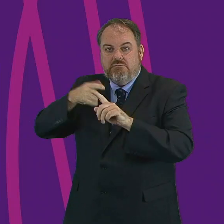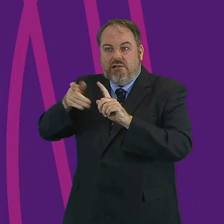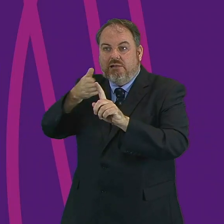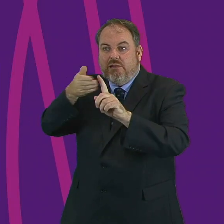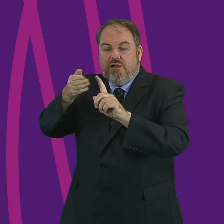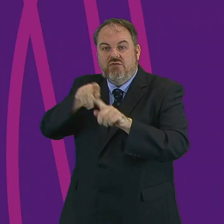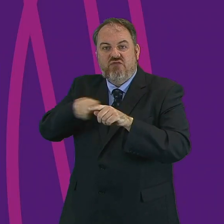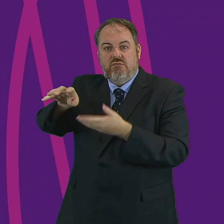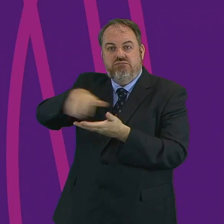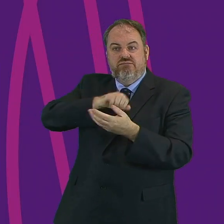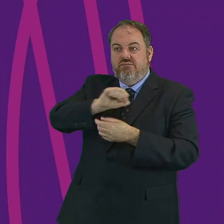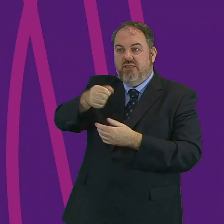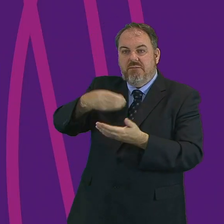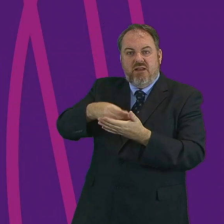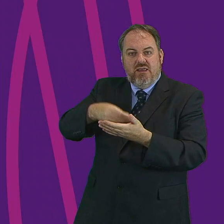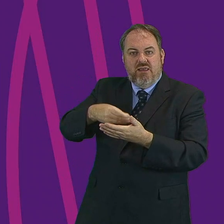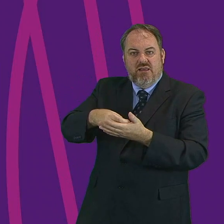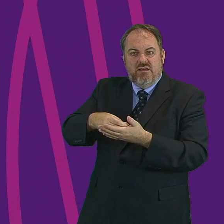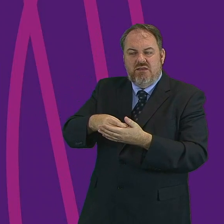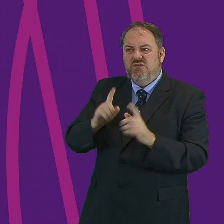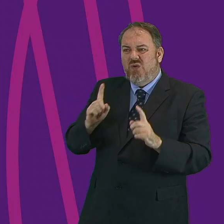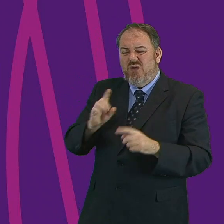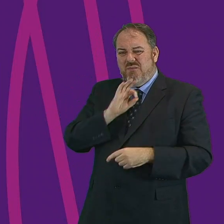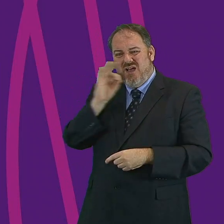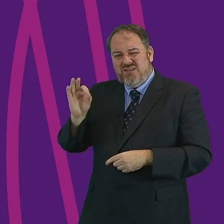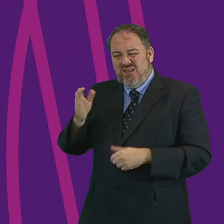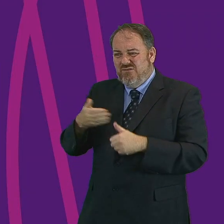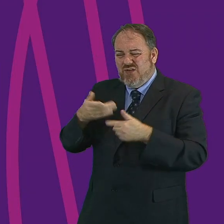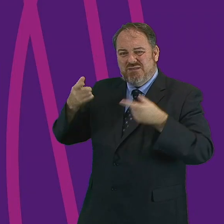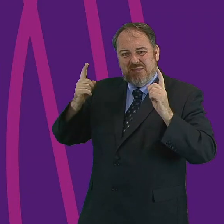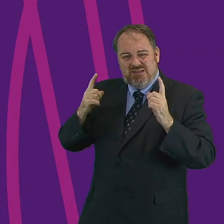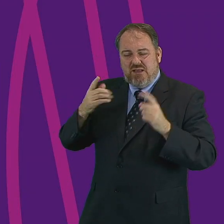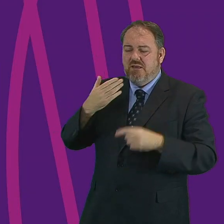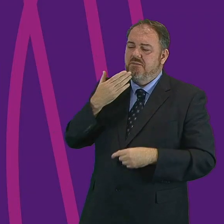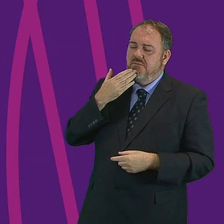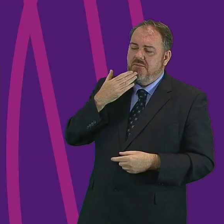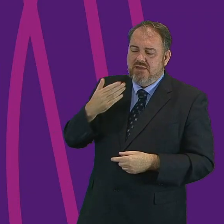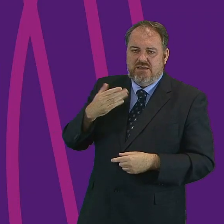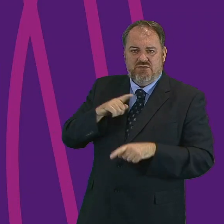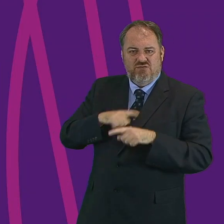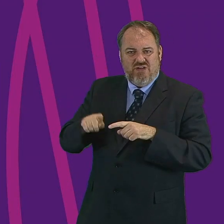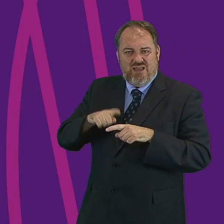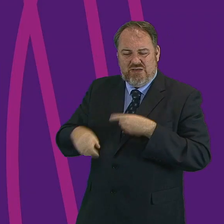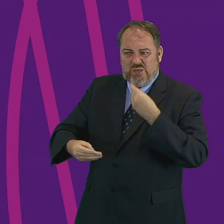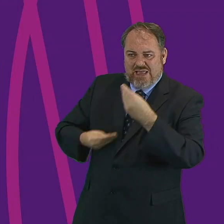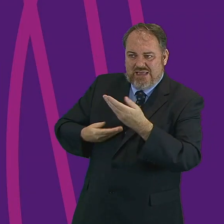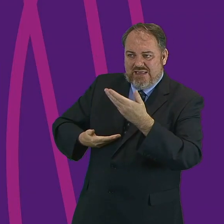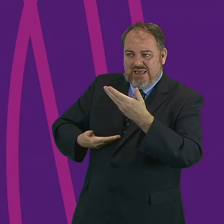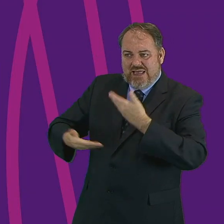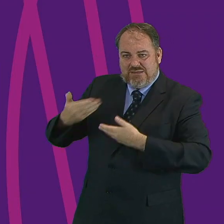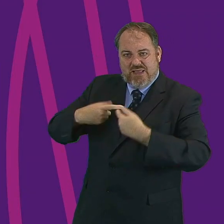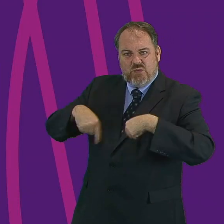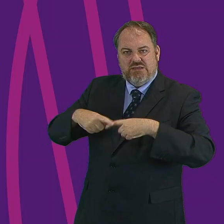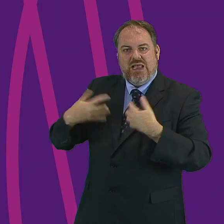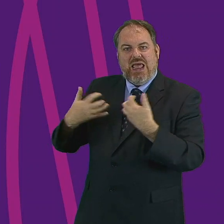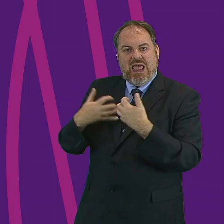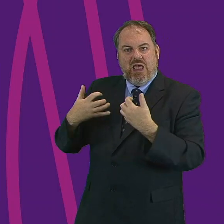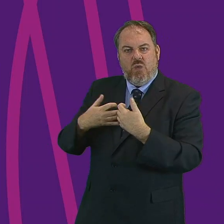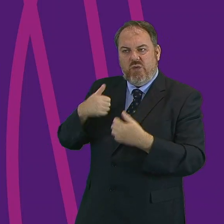a victory of right over might. Does the First Minister agree? First Minister. Yes, I do. I think that is a